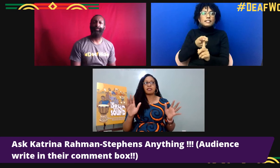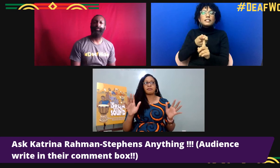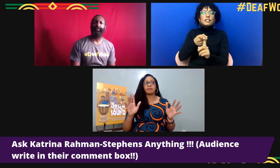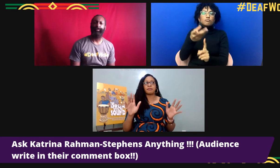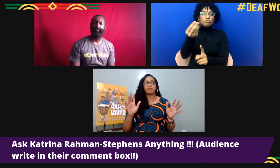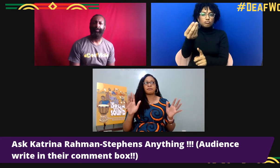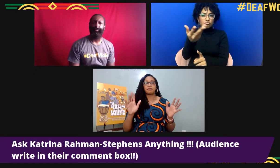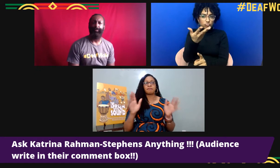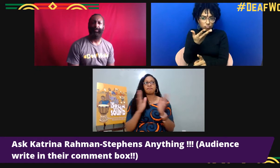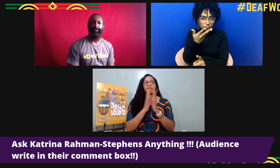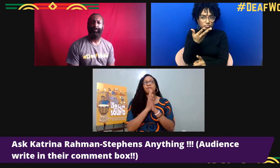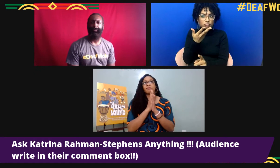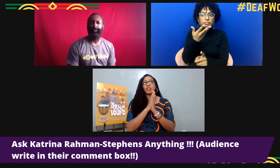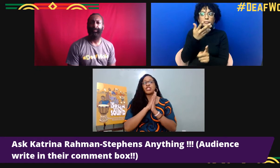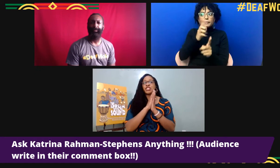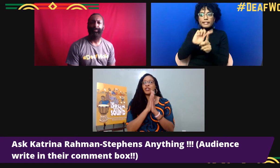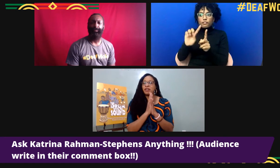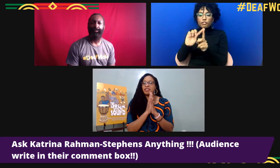things.